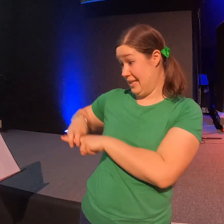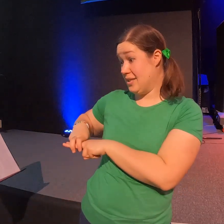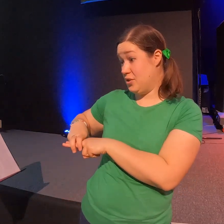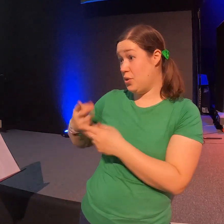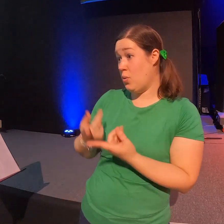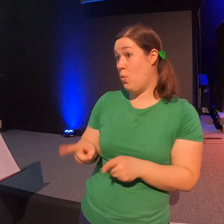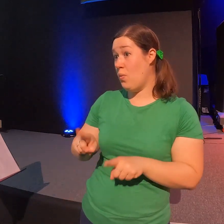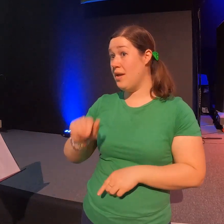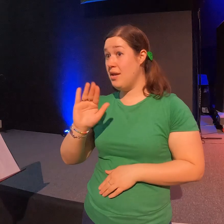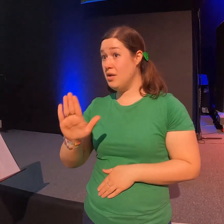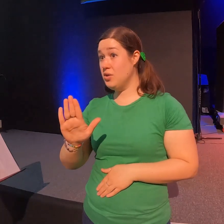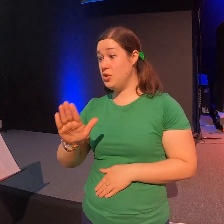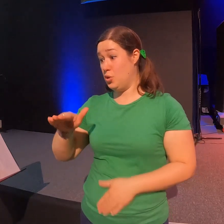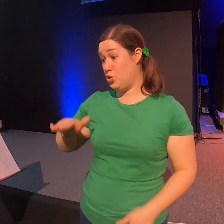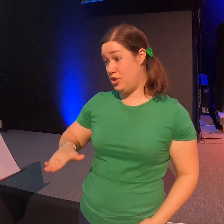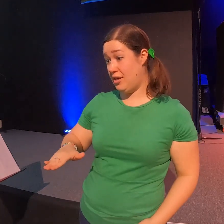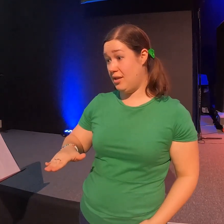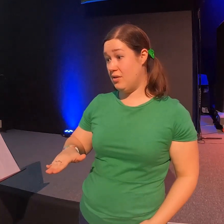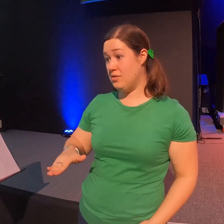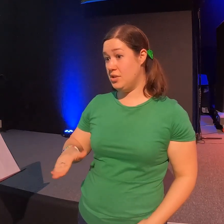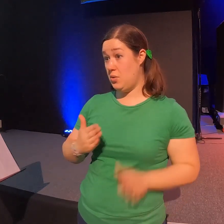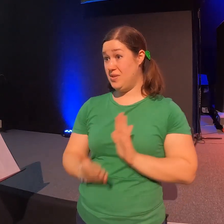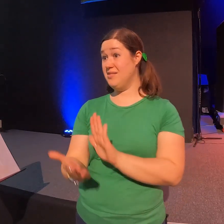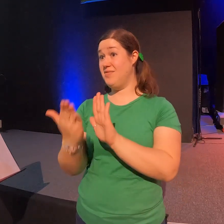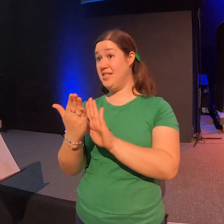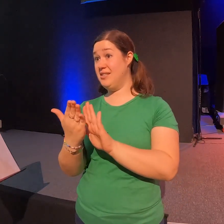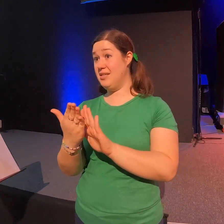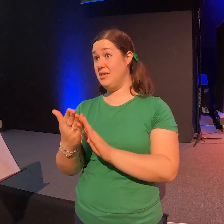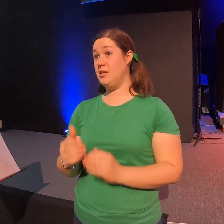will hold your hand when your spouse is in a coffin,